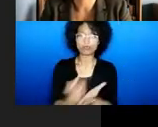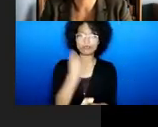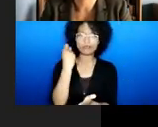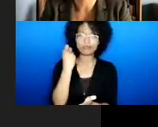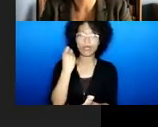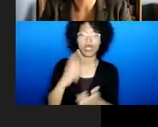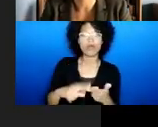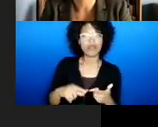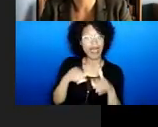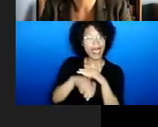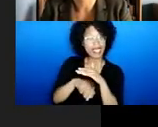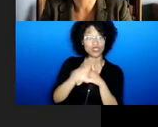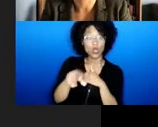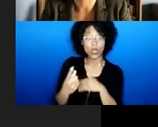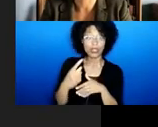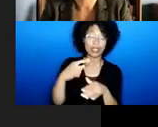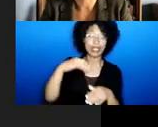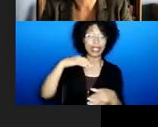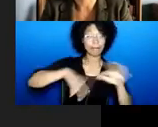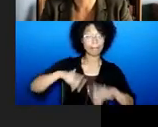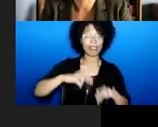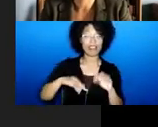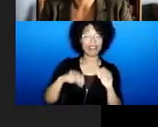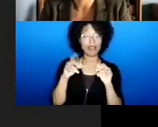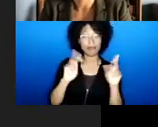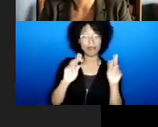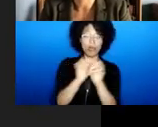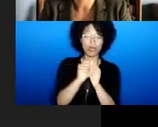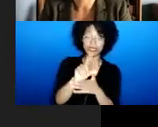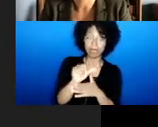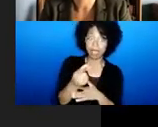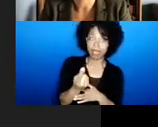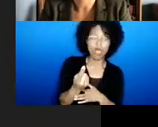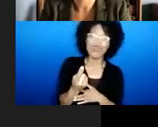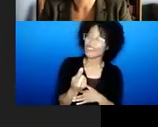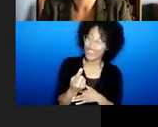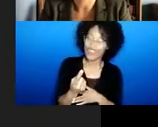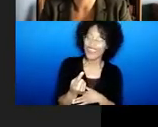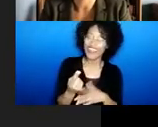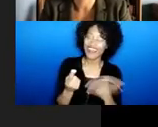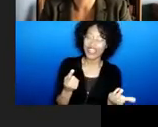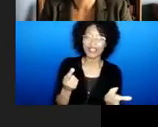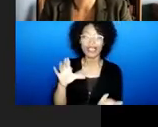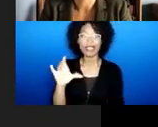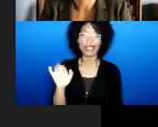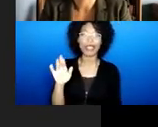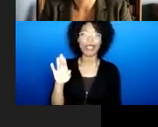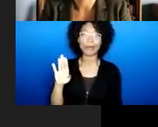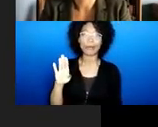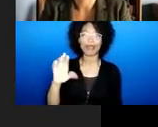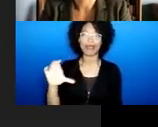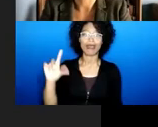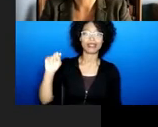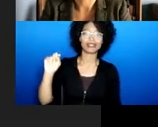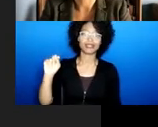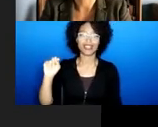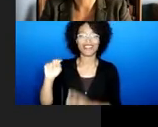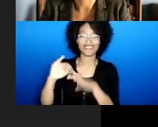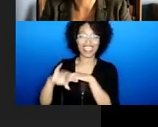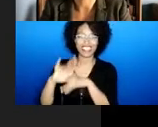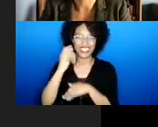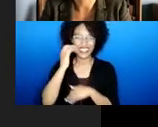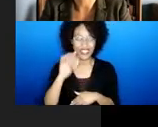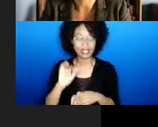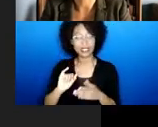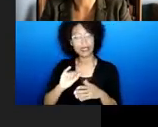just benefit people with disabilities, the curb cut effect. There's an image of a curb cut sidewalk, and you know, which is something that's built into